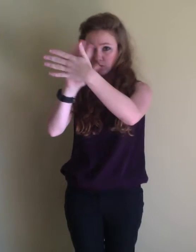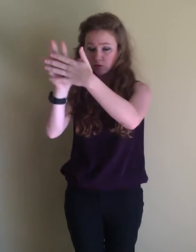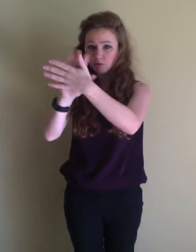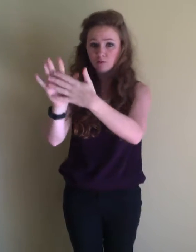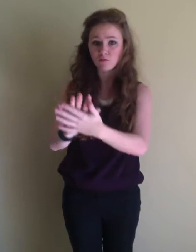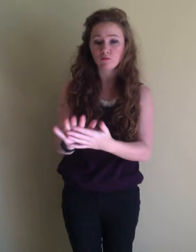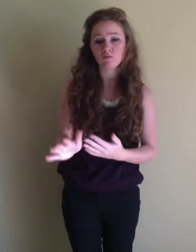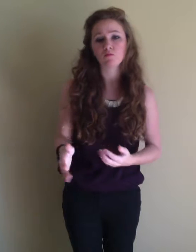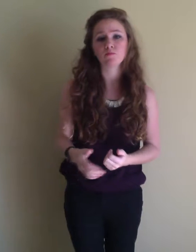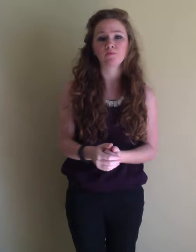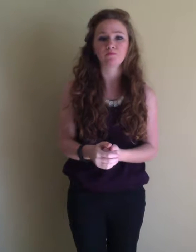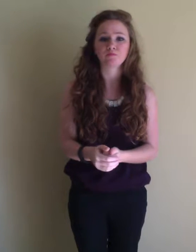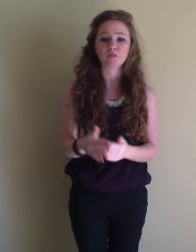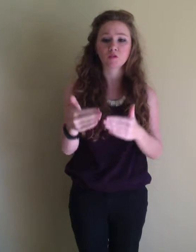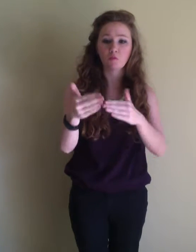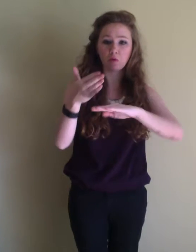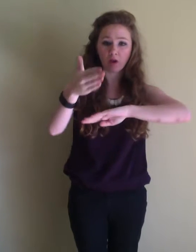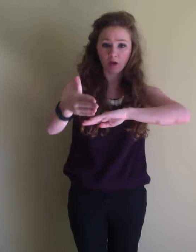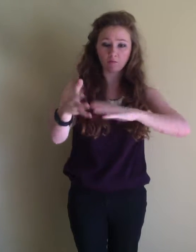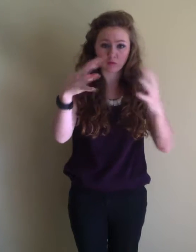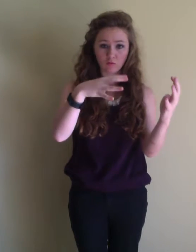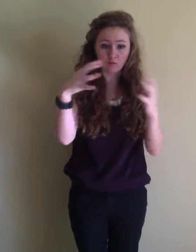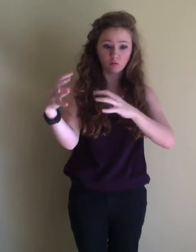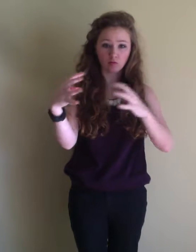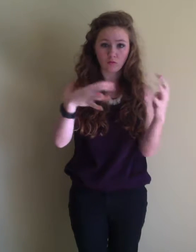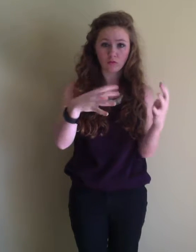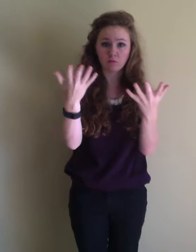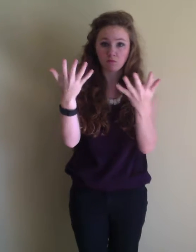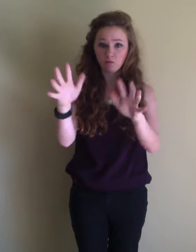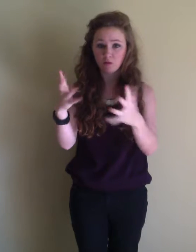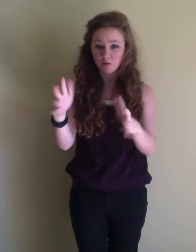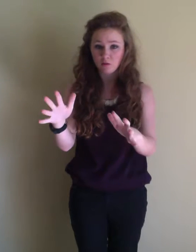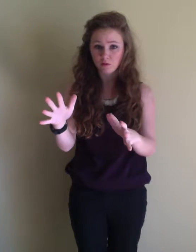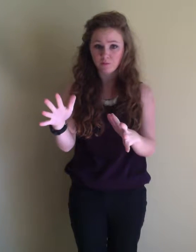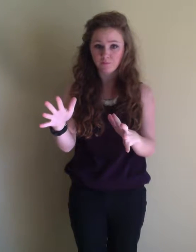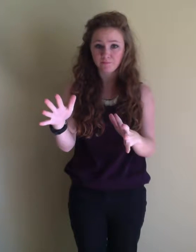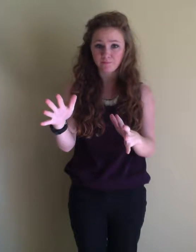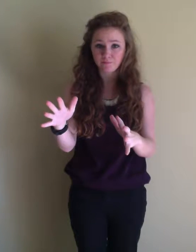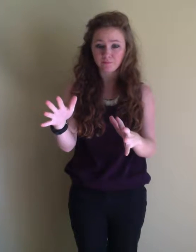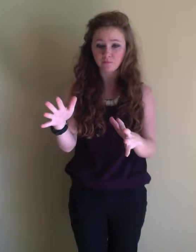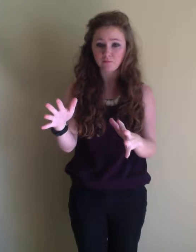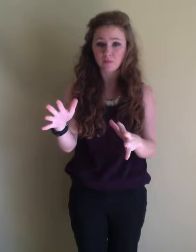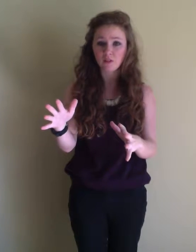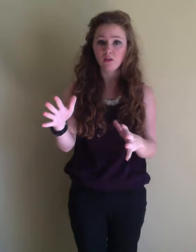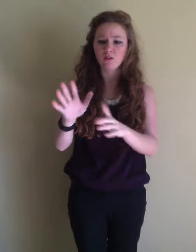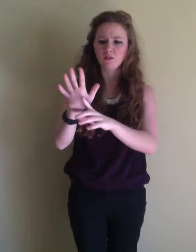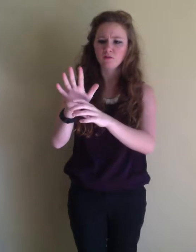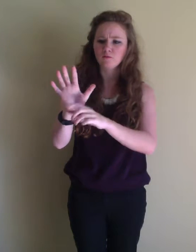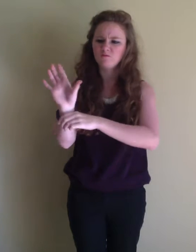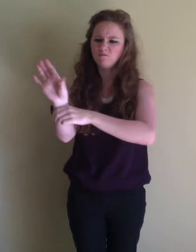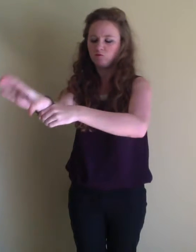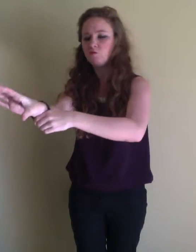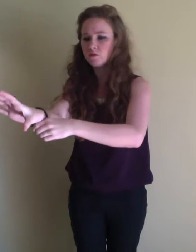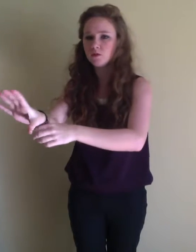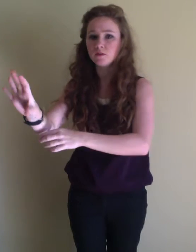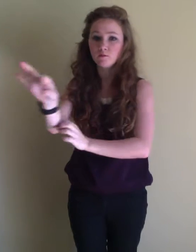they signed a treaty with France called the Treaty of Paris, and they forced France to leave most of North America. So all